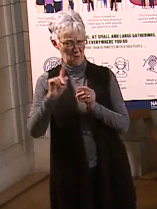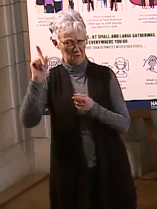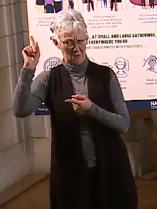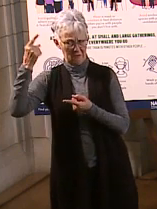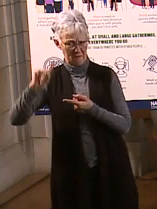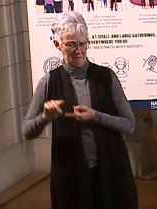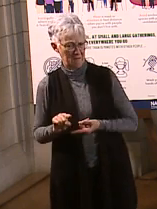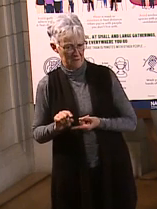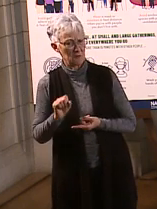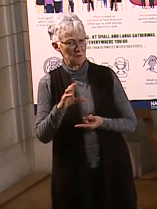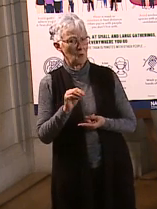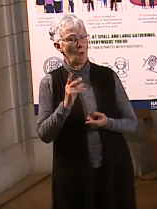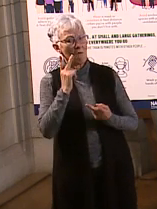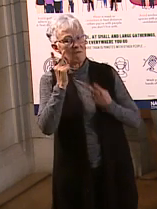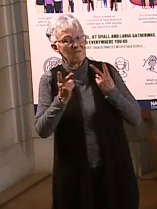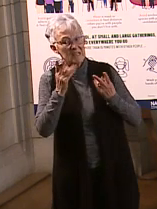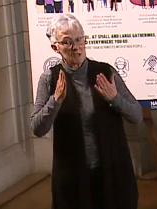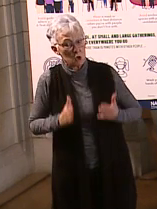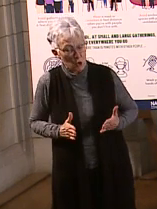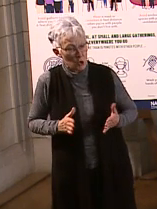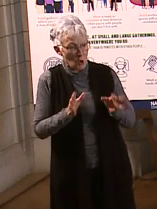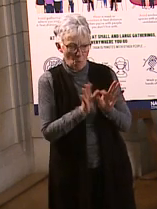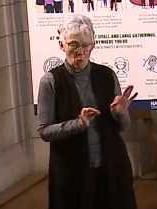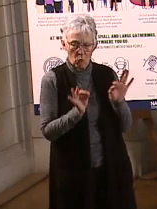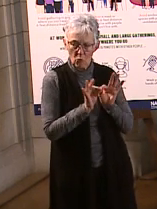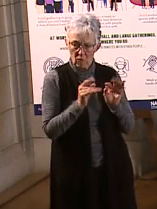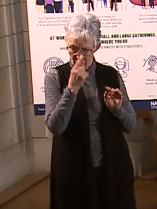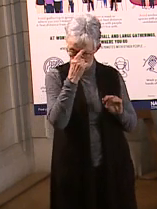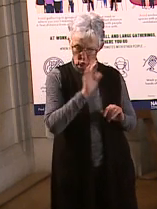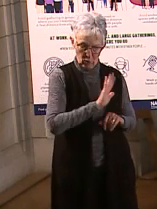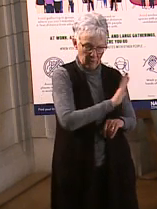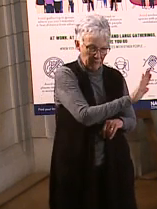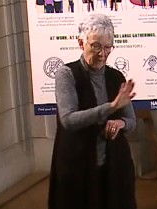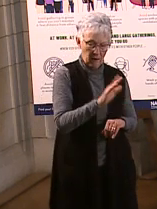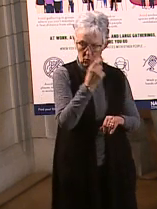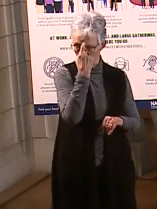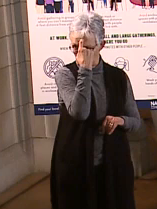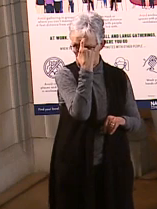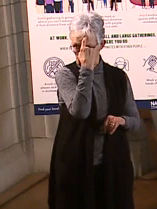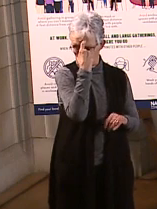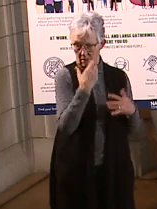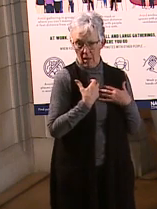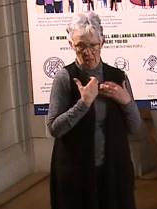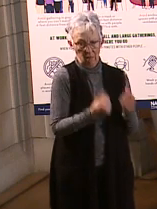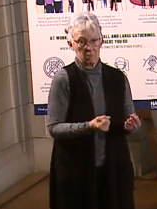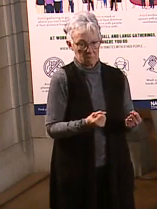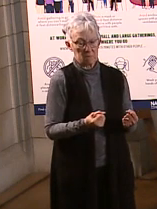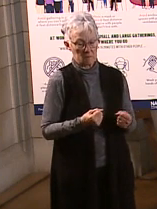health as well, certainly their mental health. So we'll be reviewing that as well, so I'd say just stay tuned on